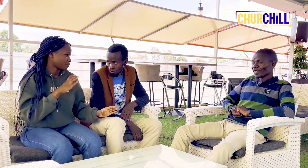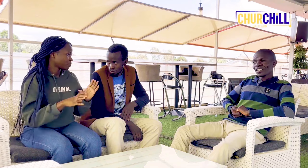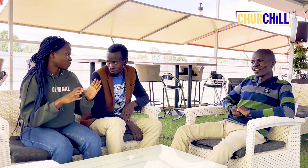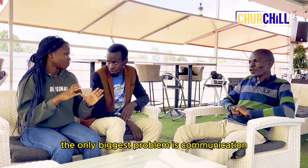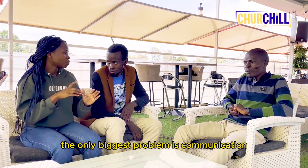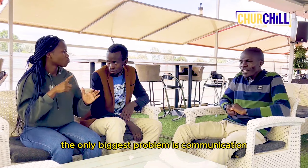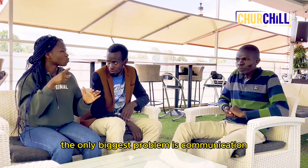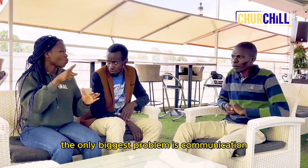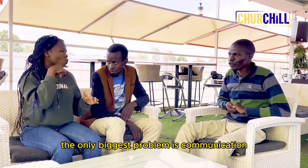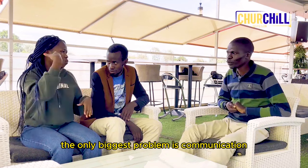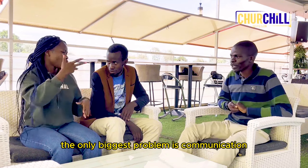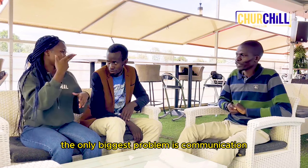The only biggest problem is communication.